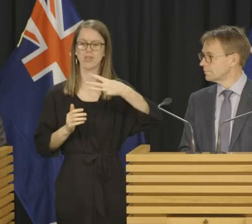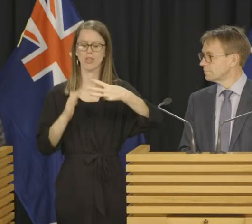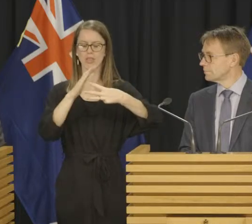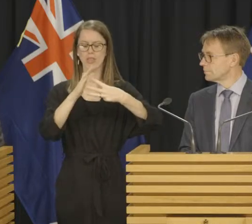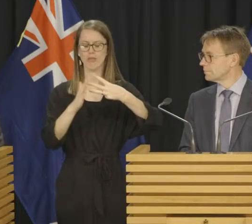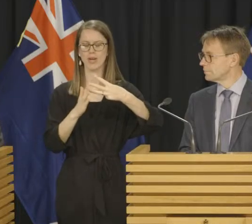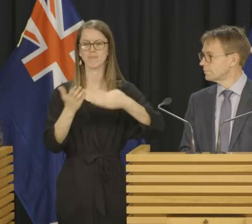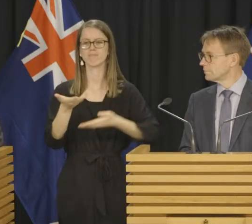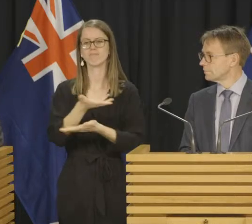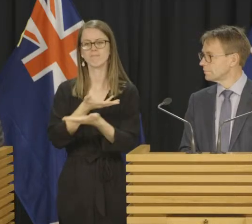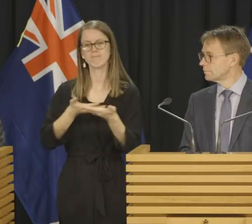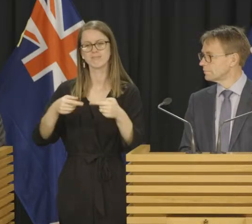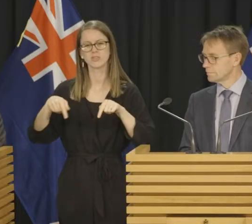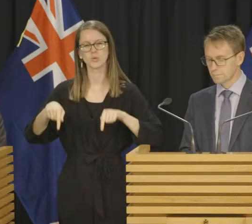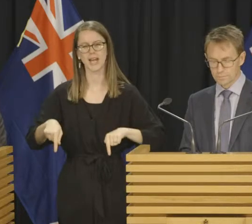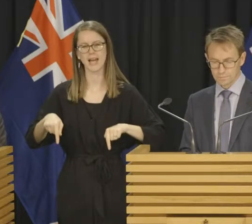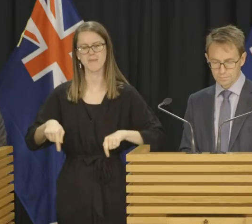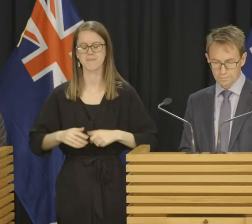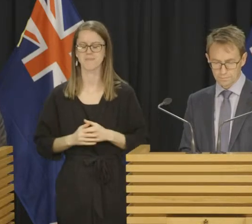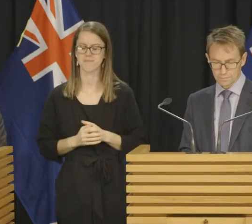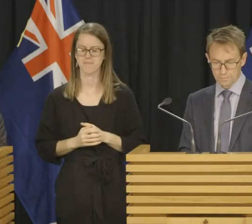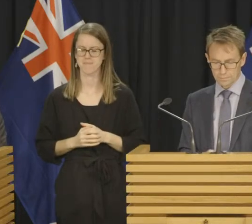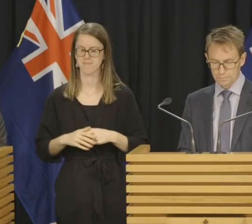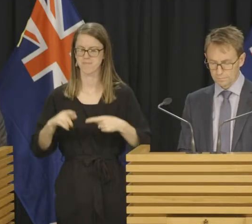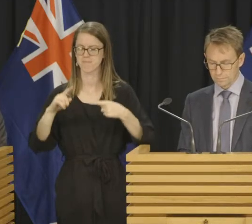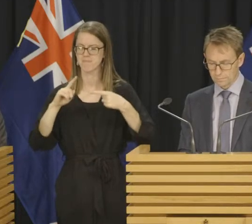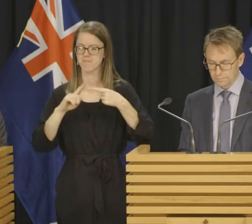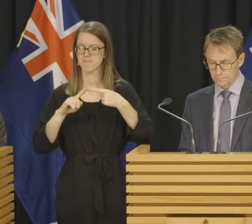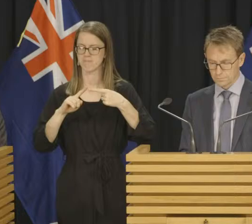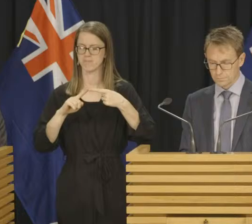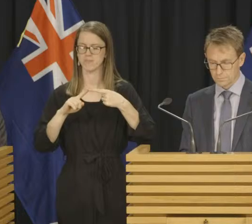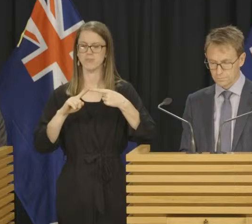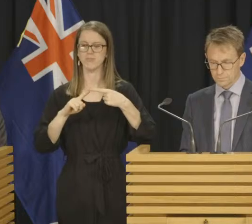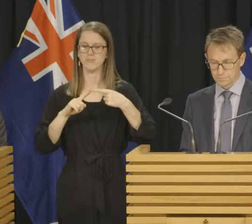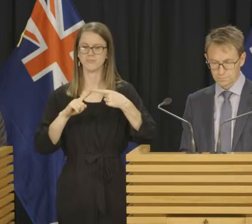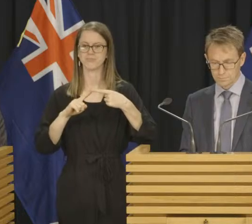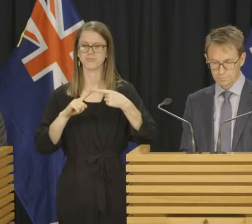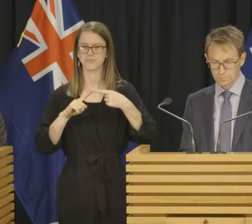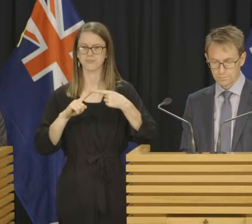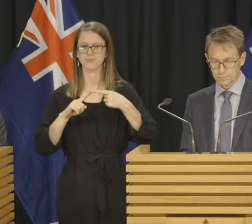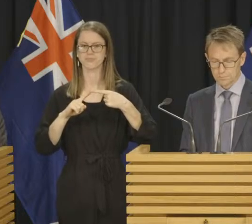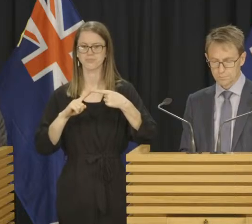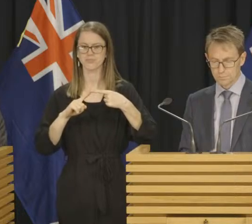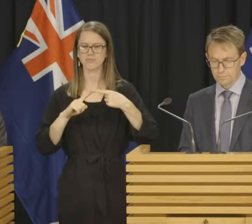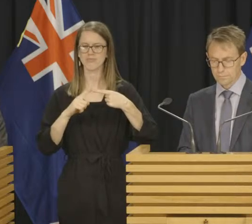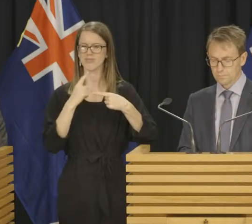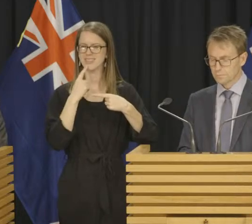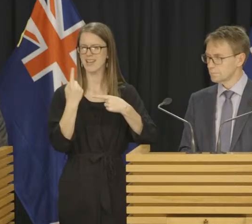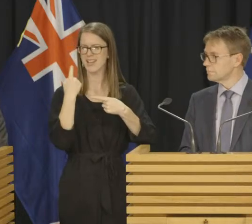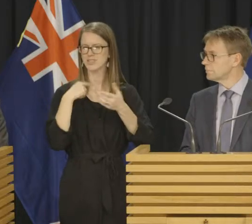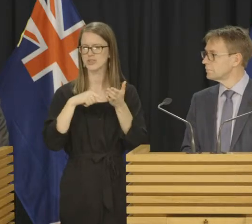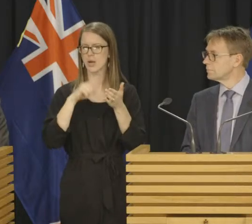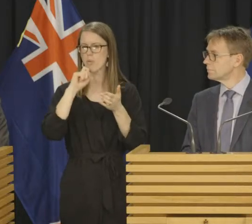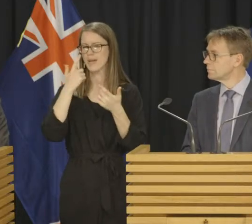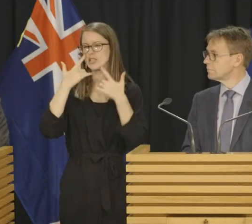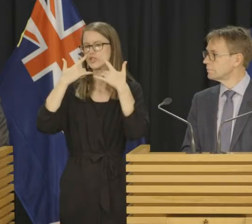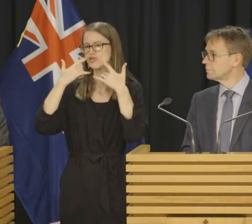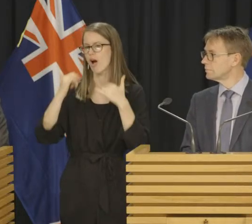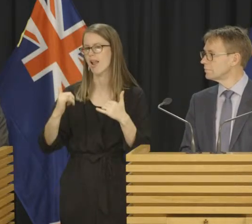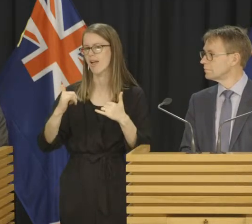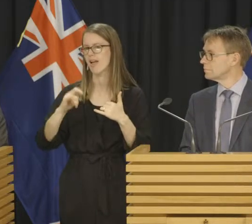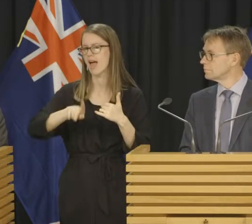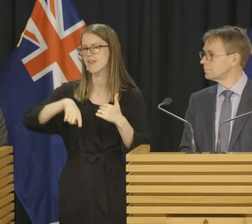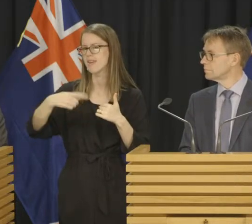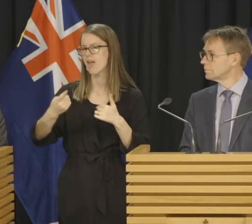things that I want to address with you today. First, as I alluded on Tuesday, we're going to begin a field trial of another